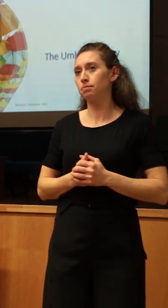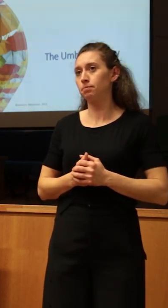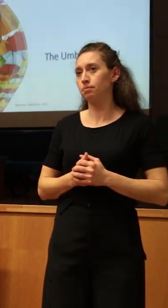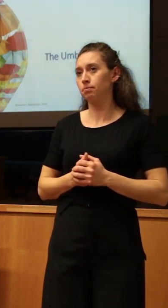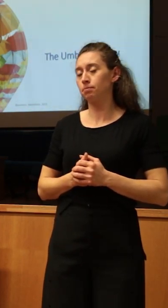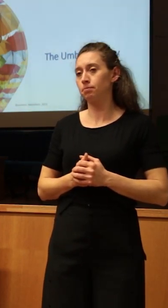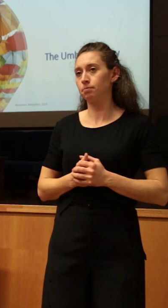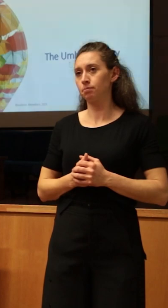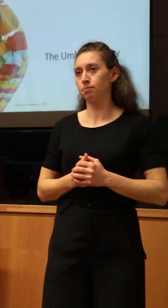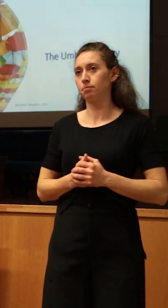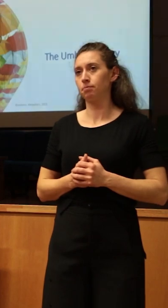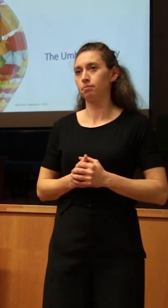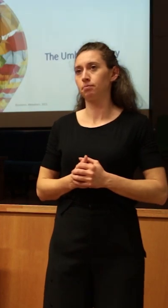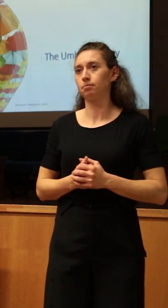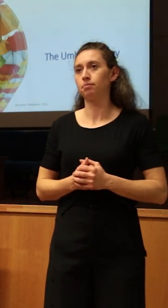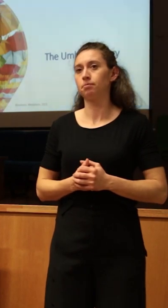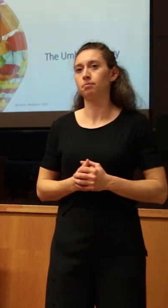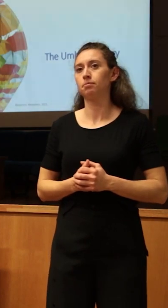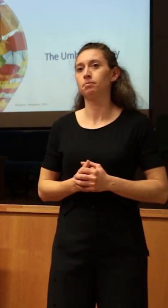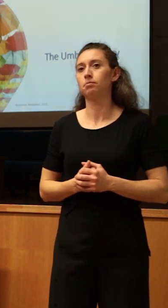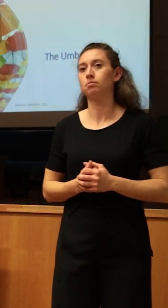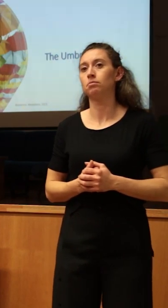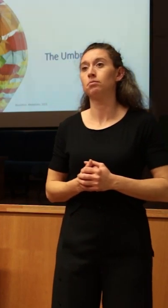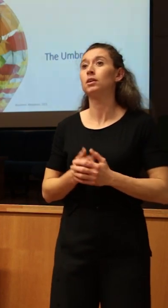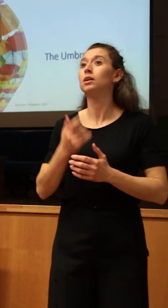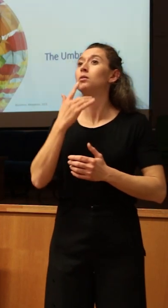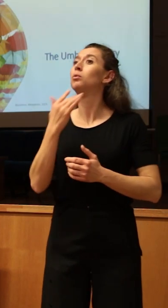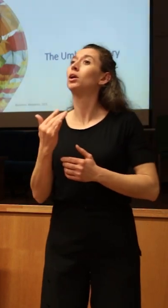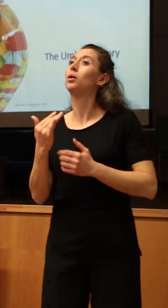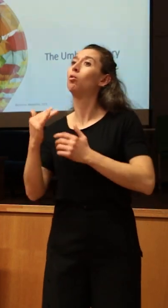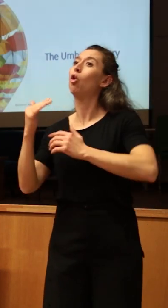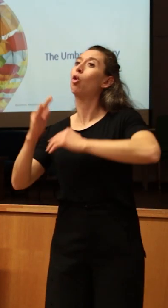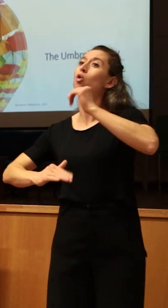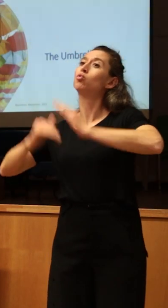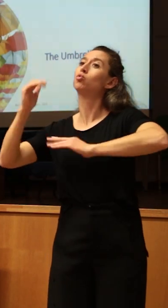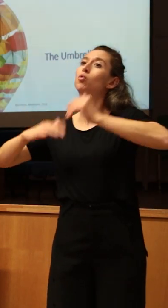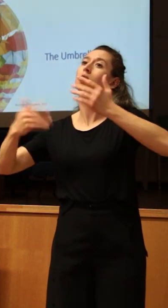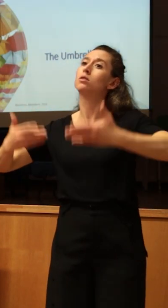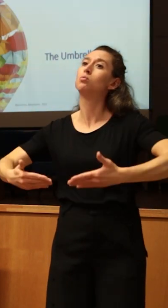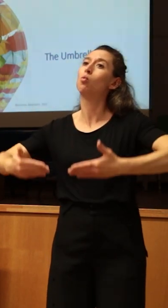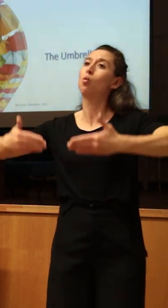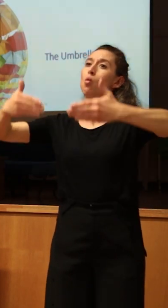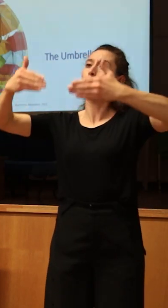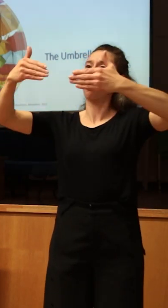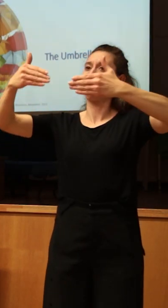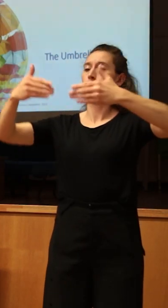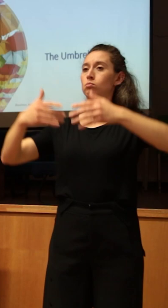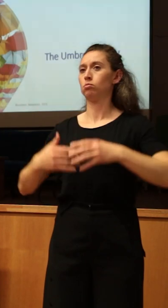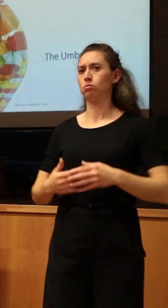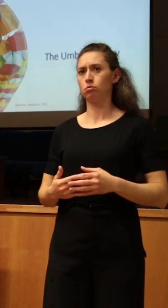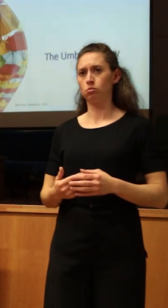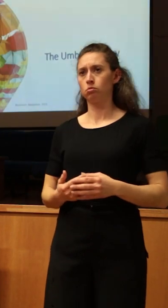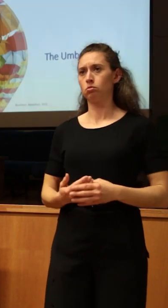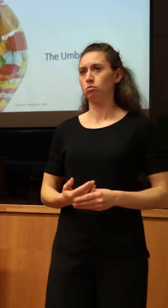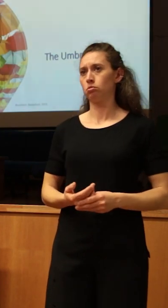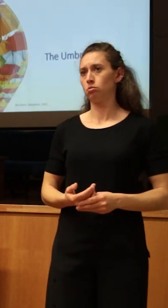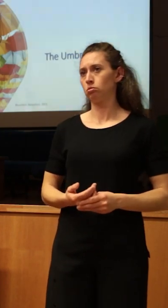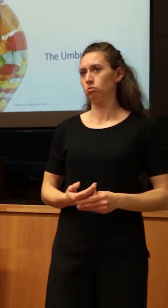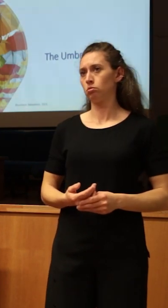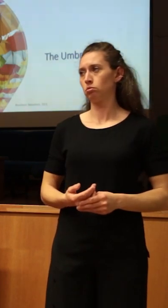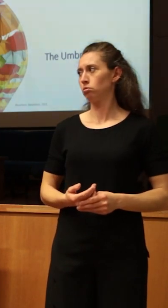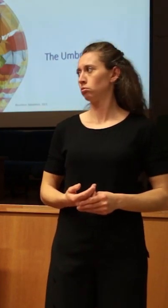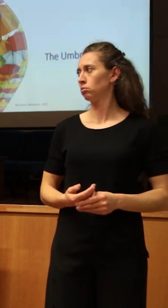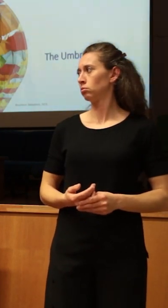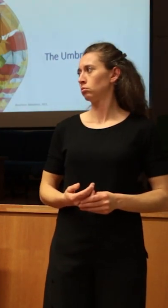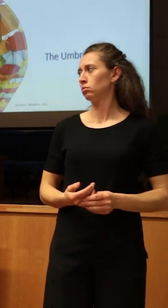We have result as a bell with a you can hear. To build a wall. A wall, build a wall. Okay, so we have a result.